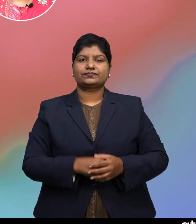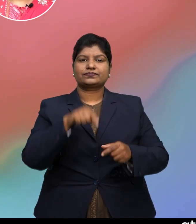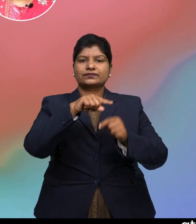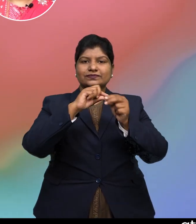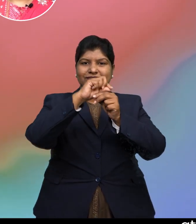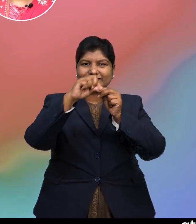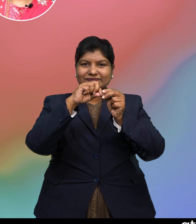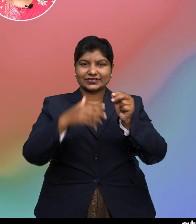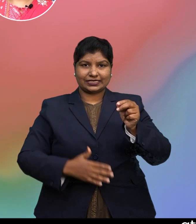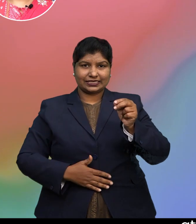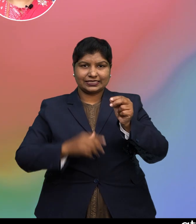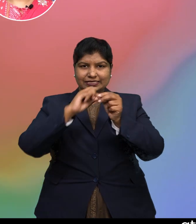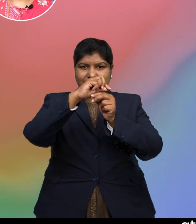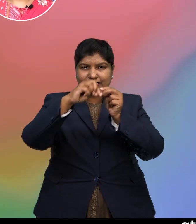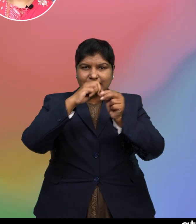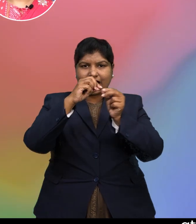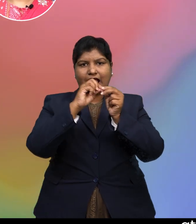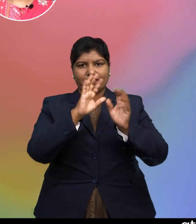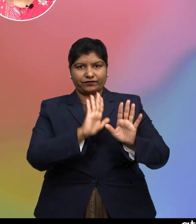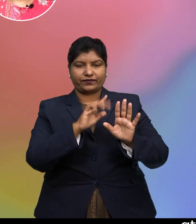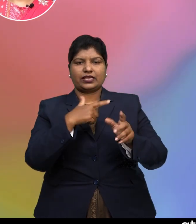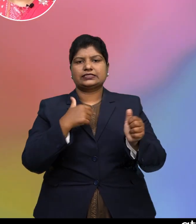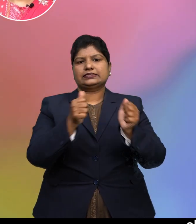attached to the baby